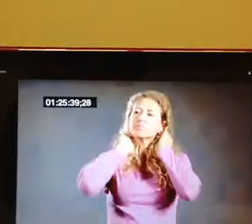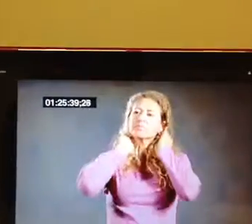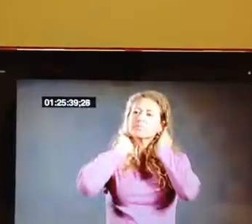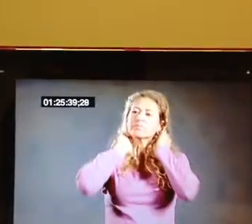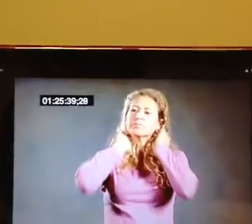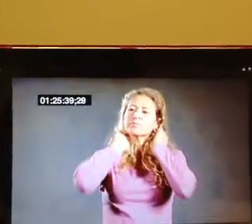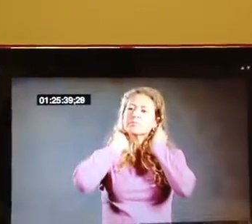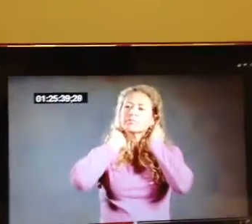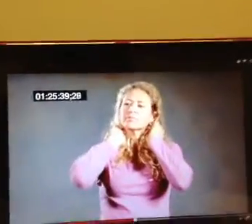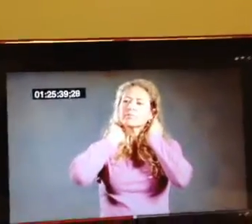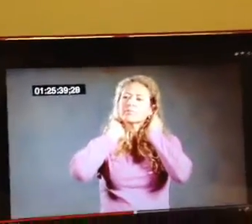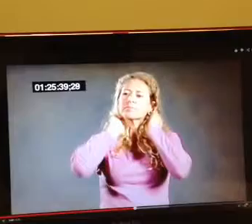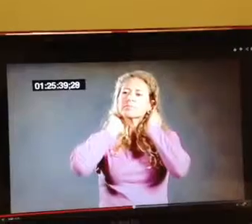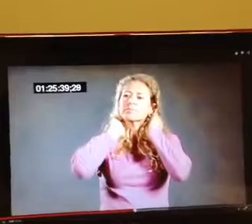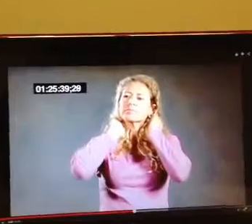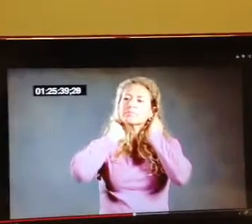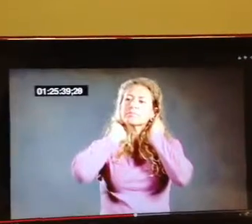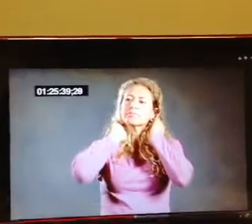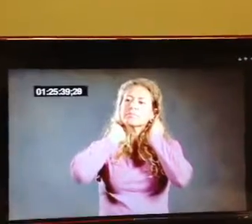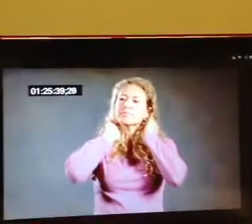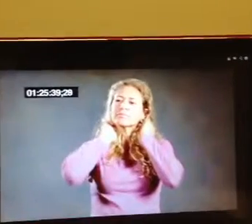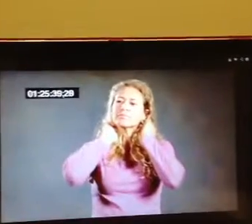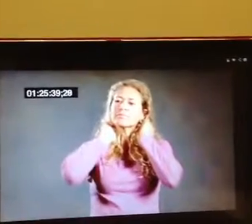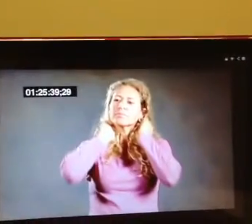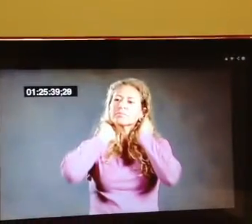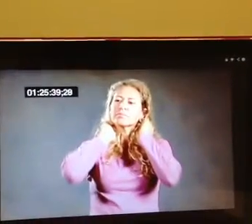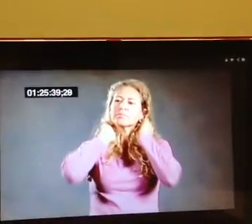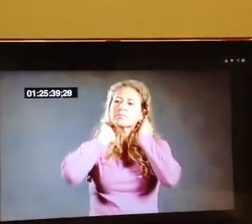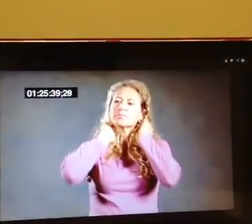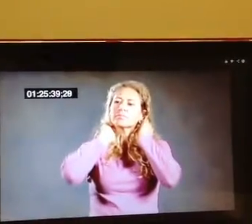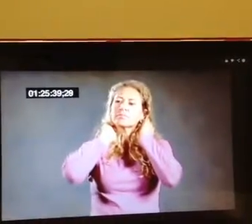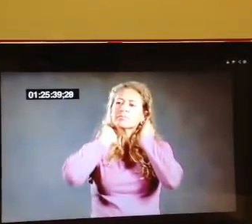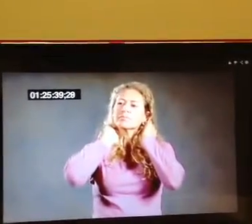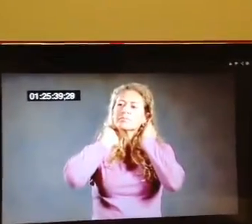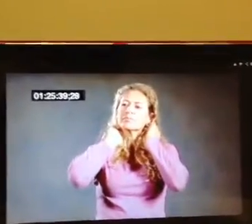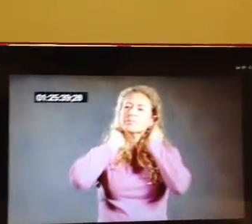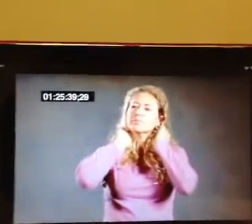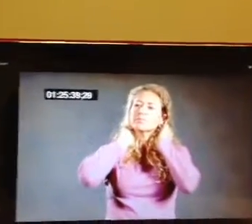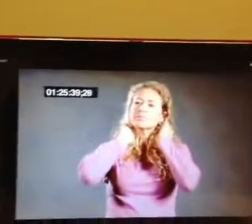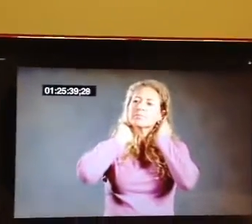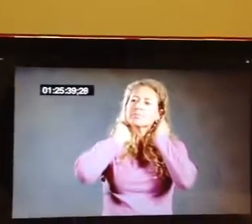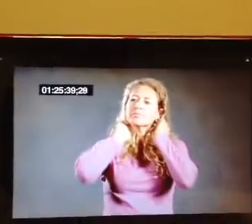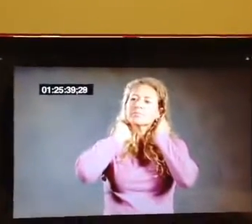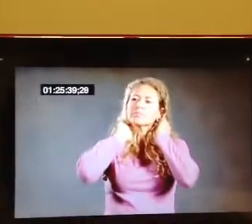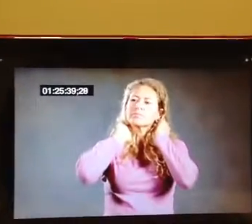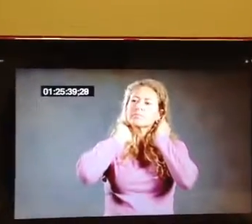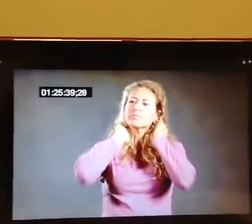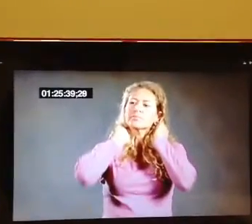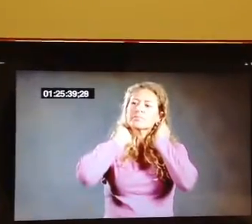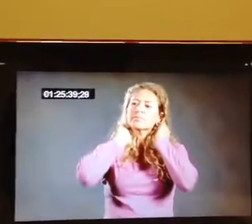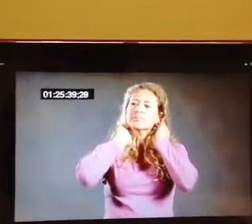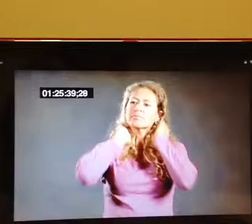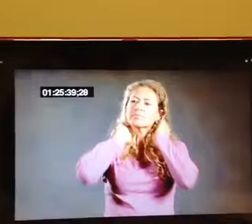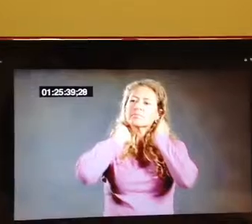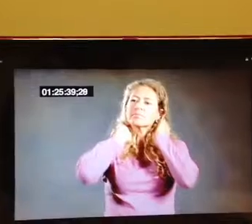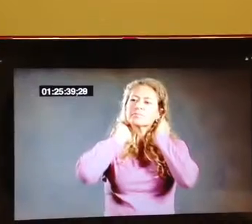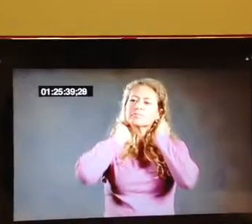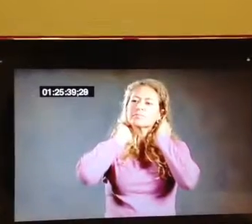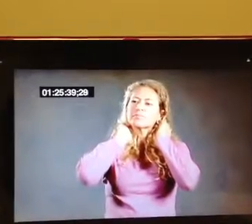I remembered that with squash seeds, you have to plant them far apart because squash gets so big and you don't want them to get tangled